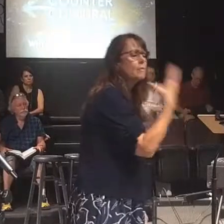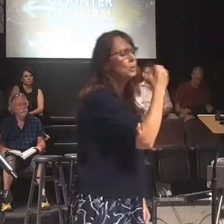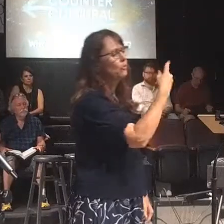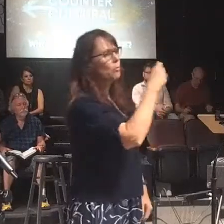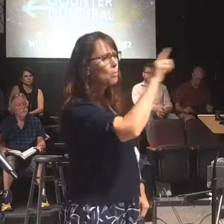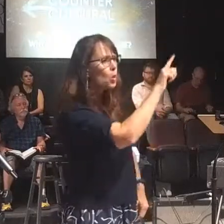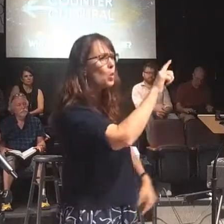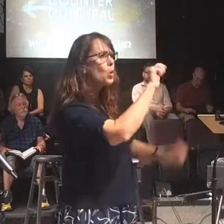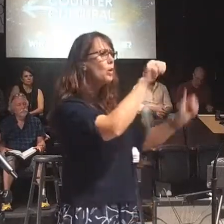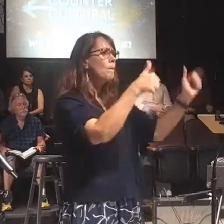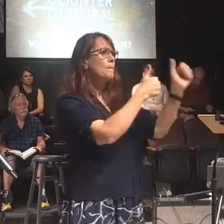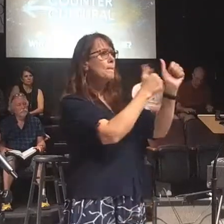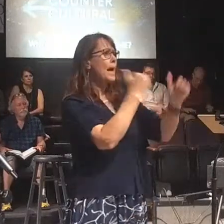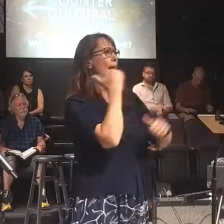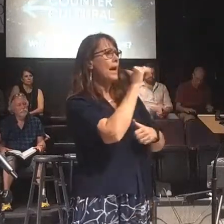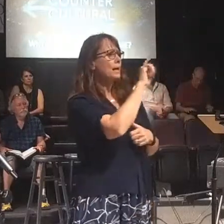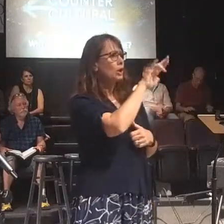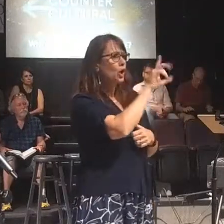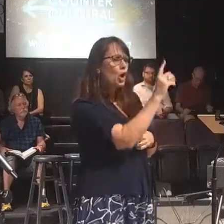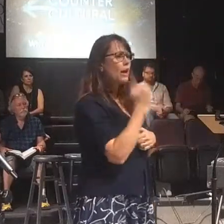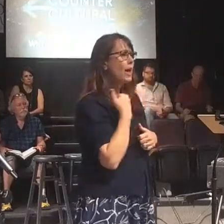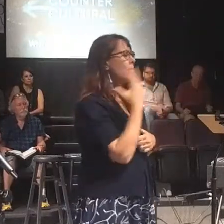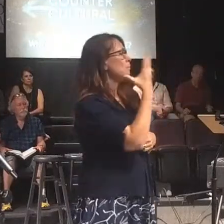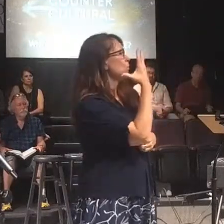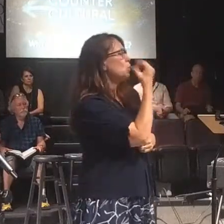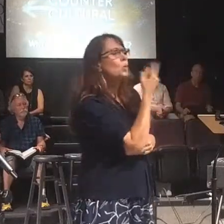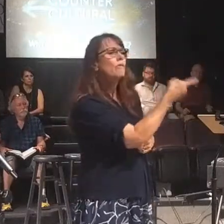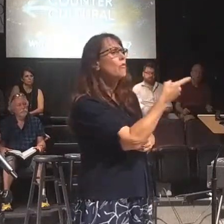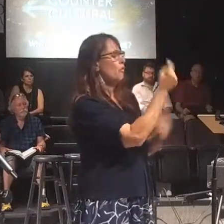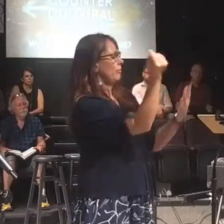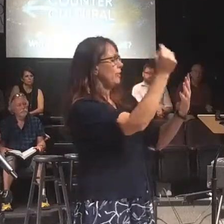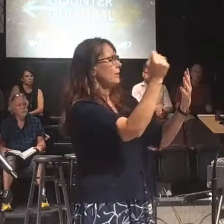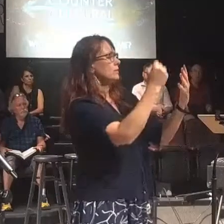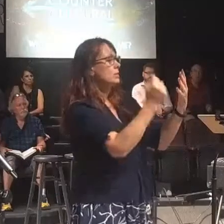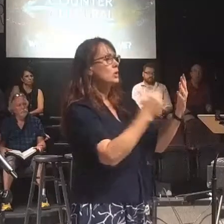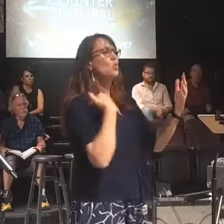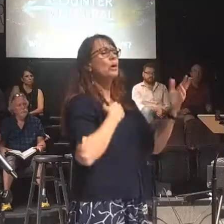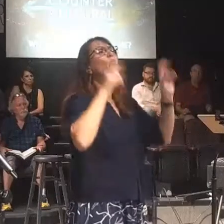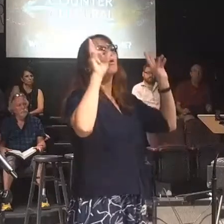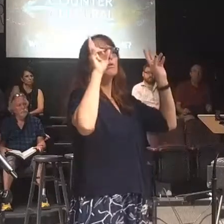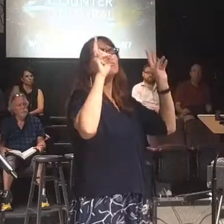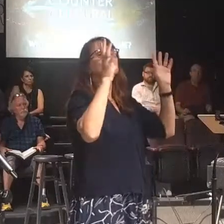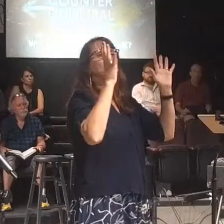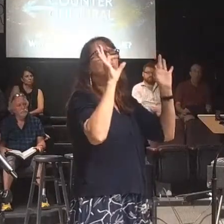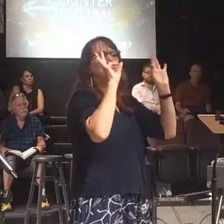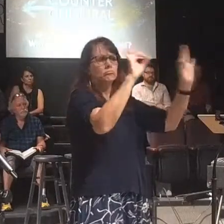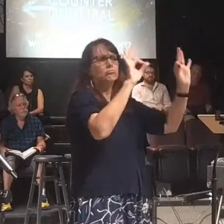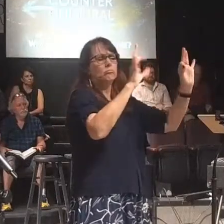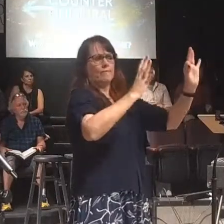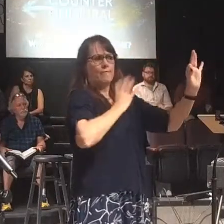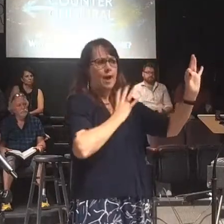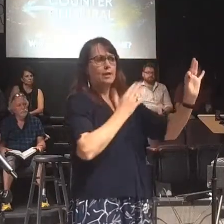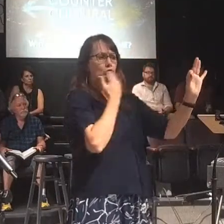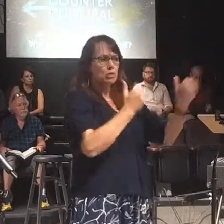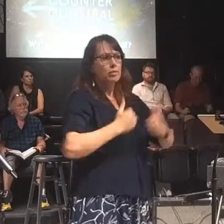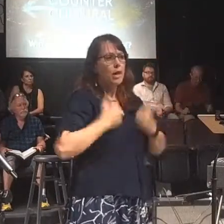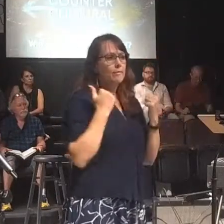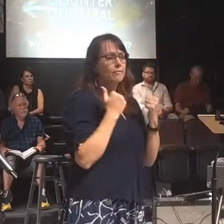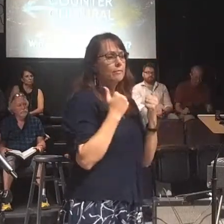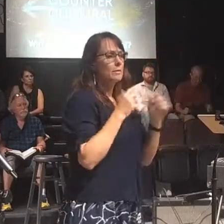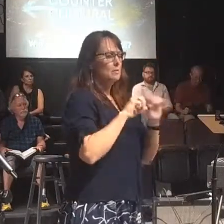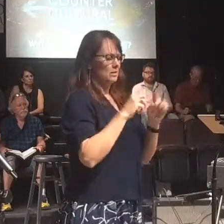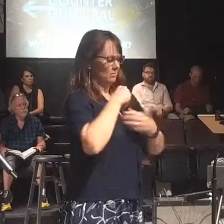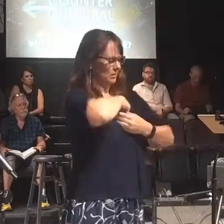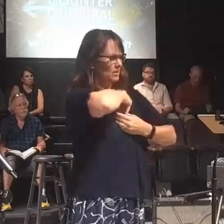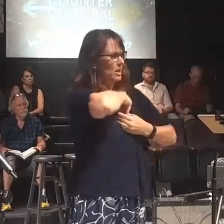pool, and, you know, we were fine, quote unquote. And yet, I had this